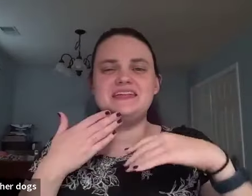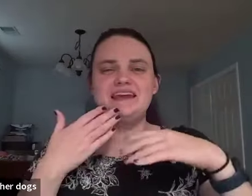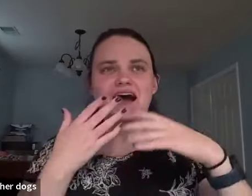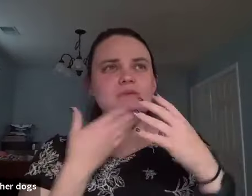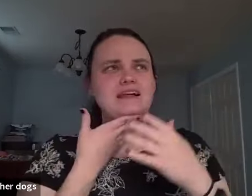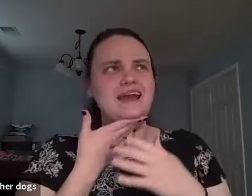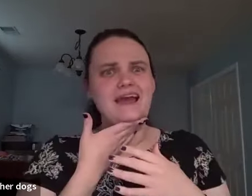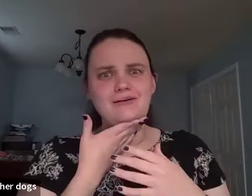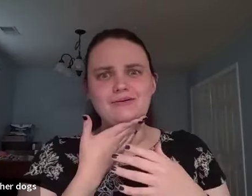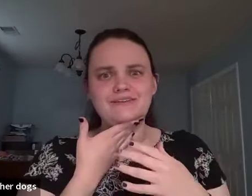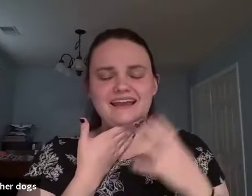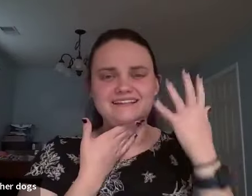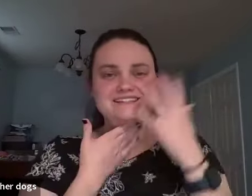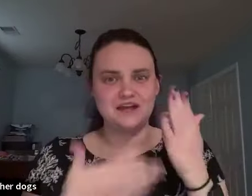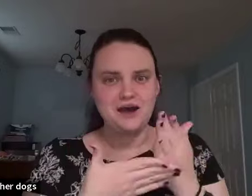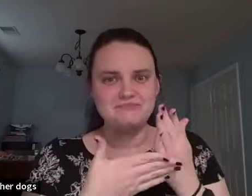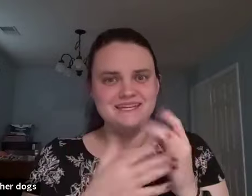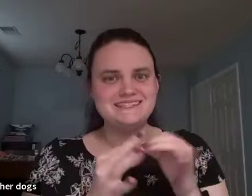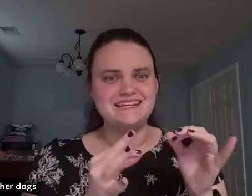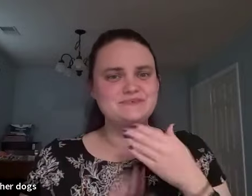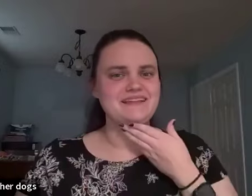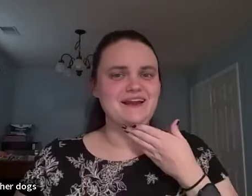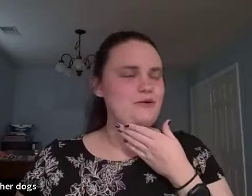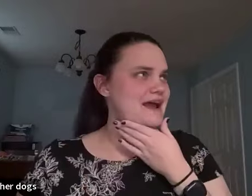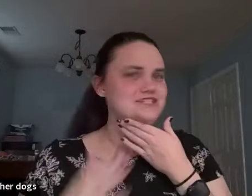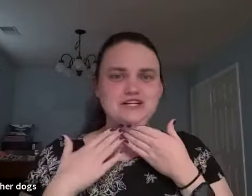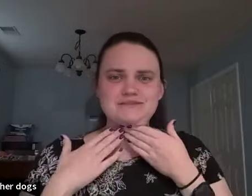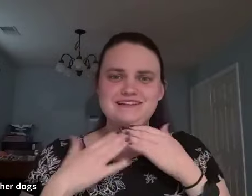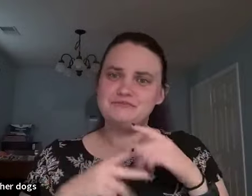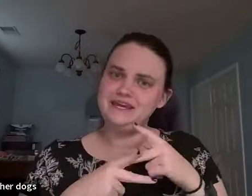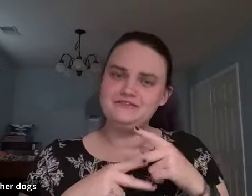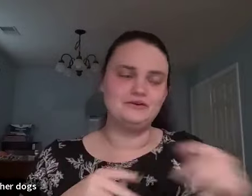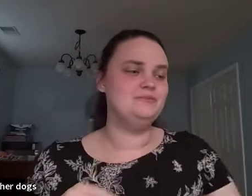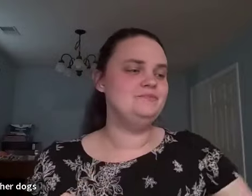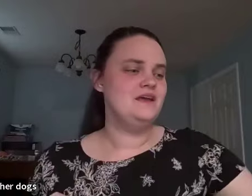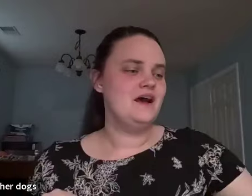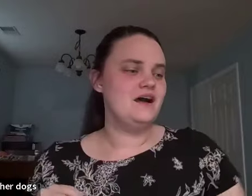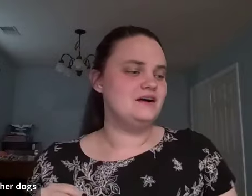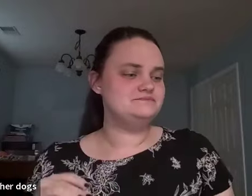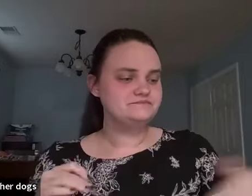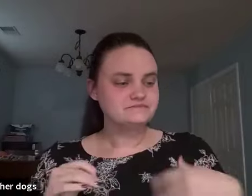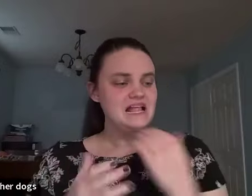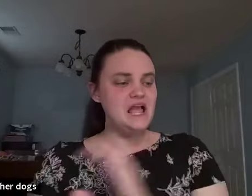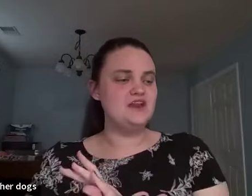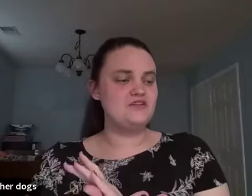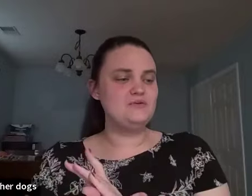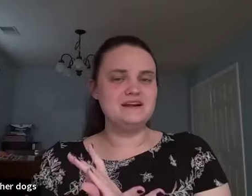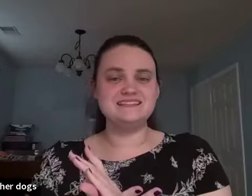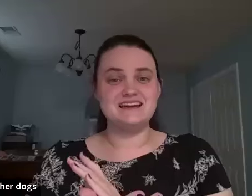then I'll be like, ow. Like I stop mid-sentence being like, oh, I actually hurt myself. Be careful. Um, Another one is the sign